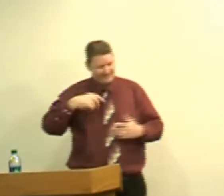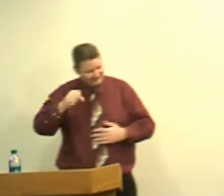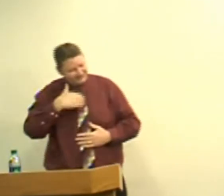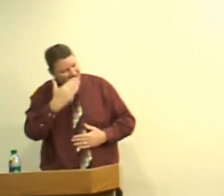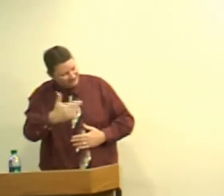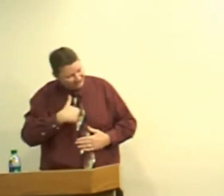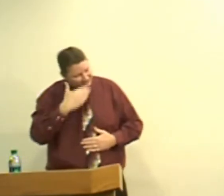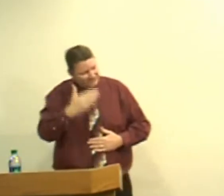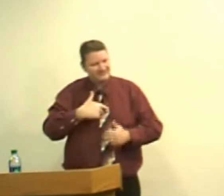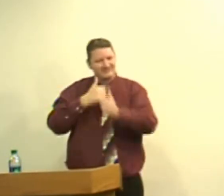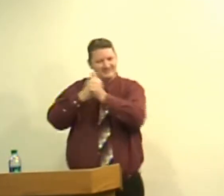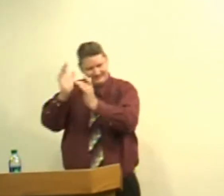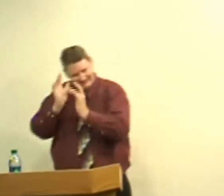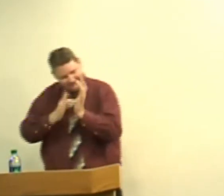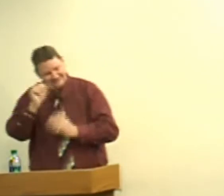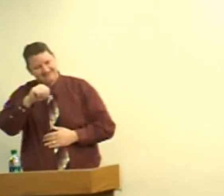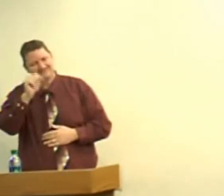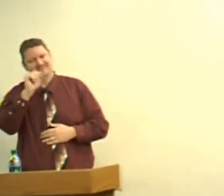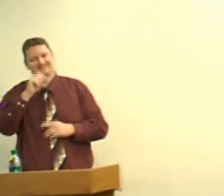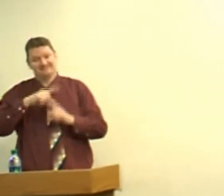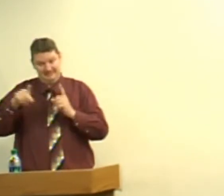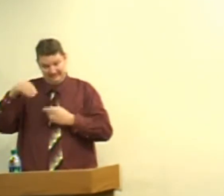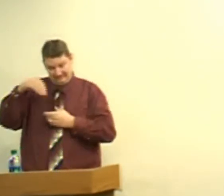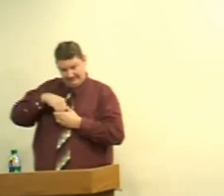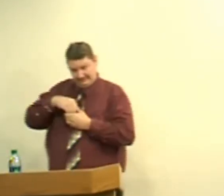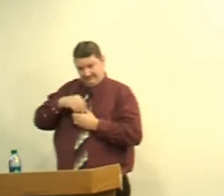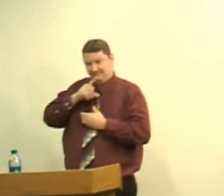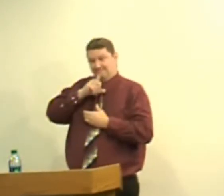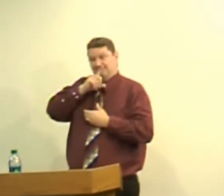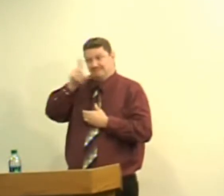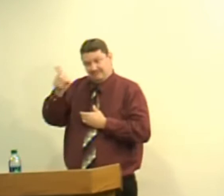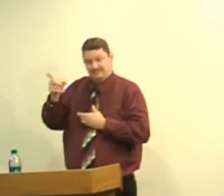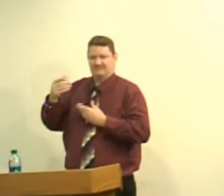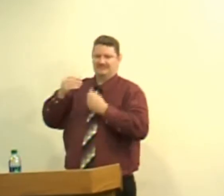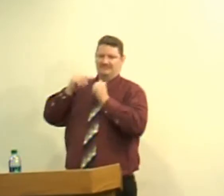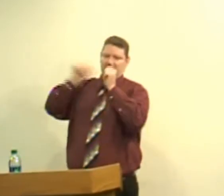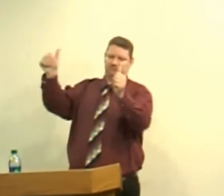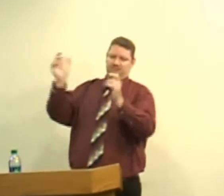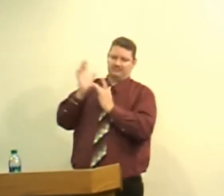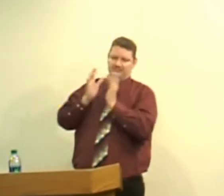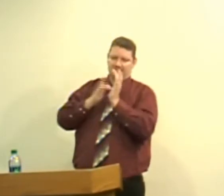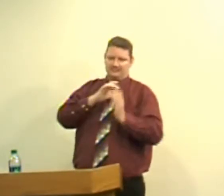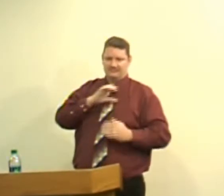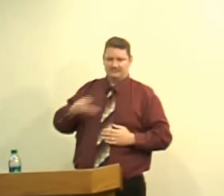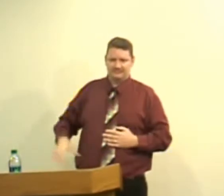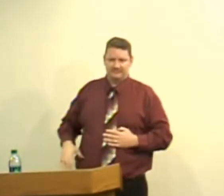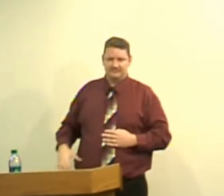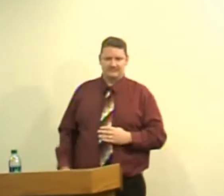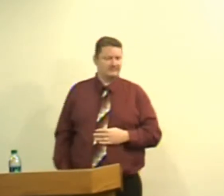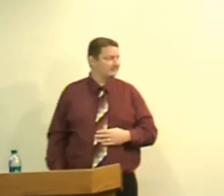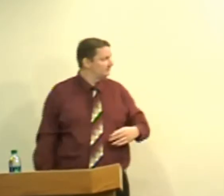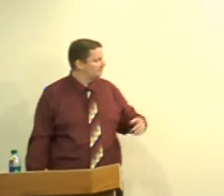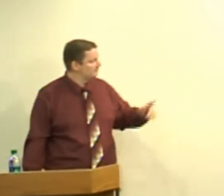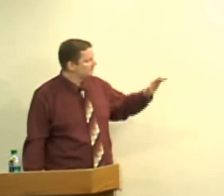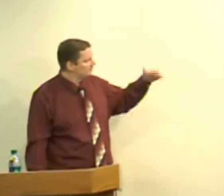that throughout the world all the time. Where they're good on the outside. They put on a good face. But inside, they deny Jesus Christ.